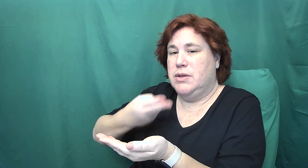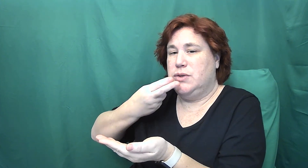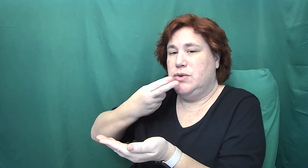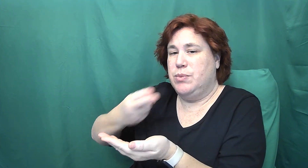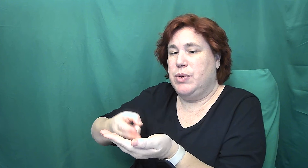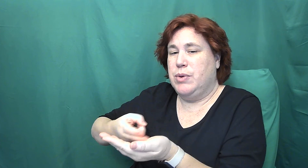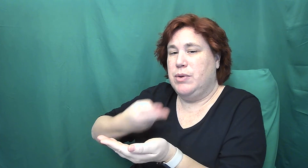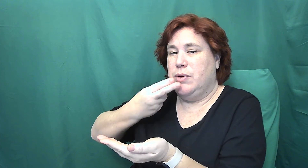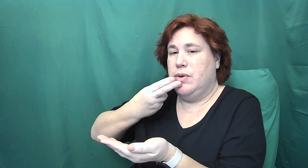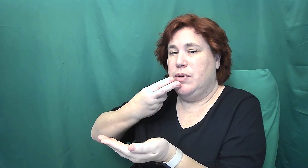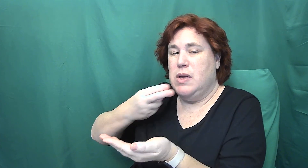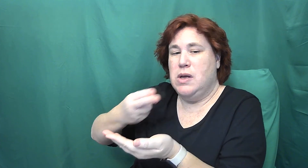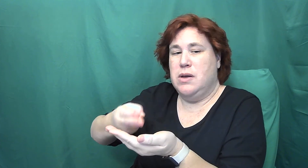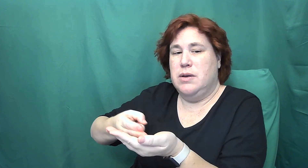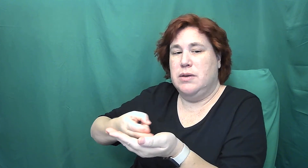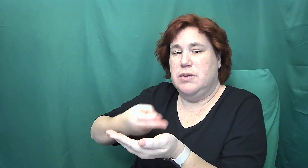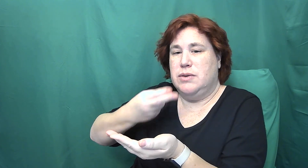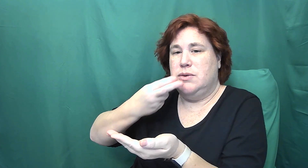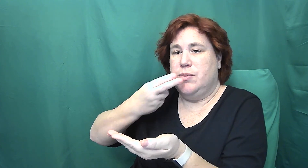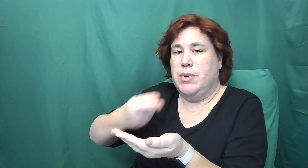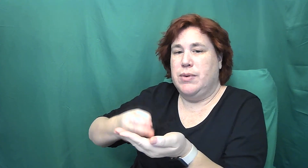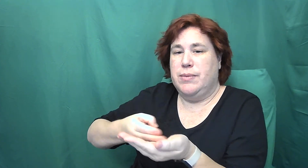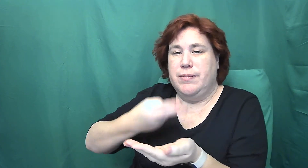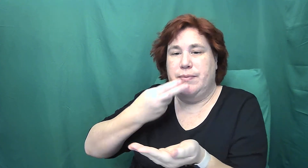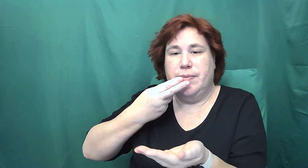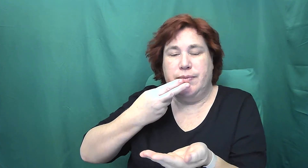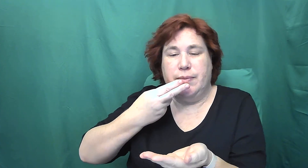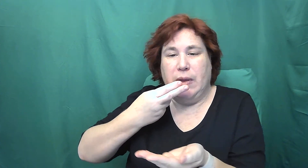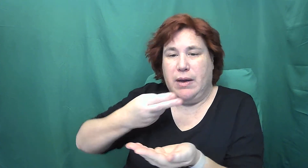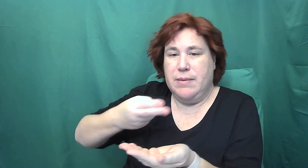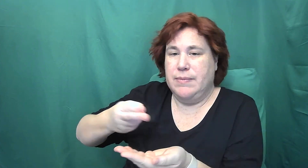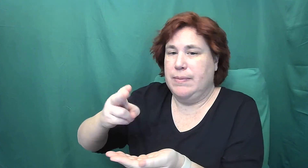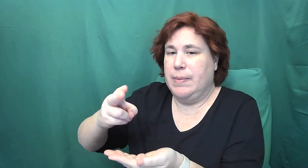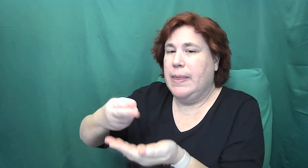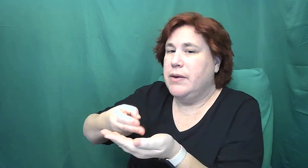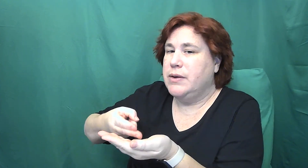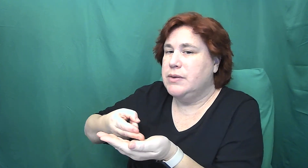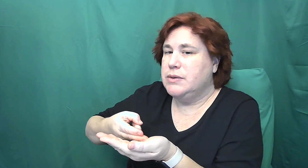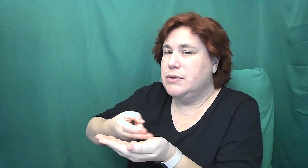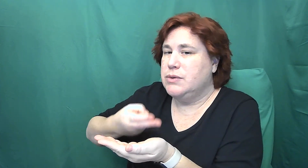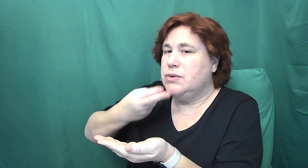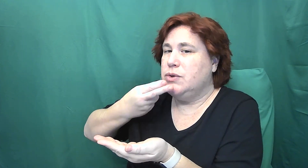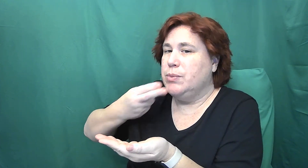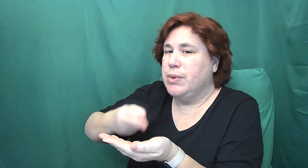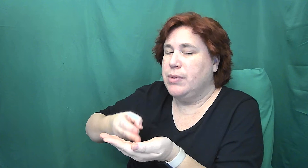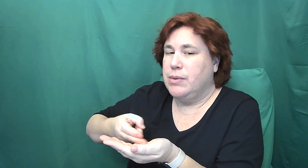Soup. Soup. Okay? Soup.